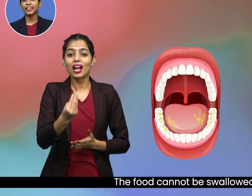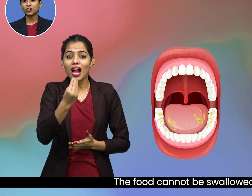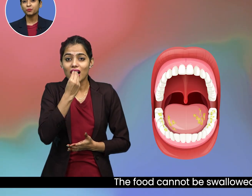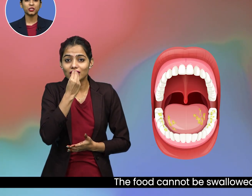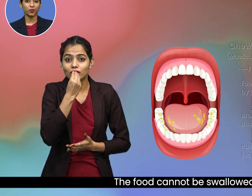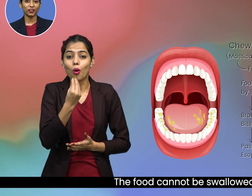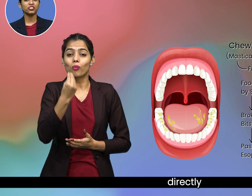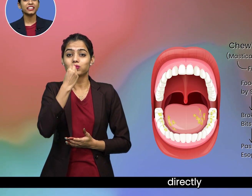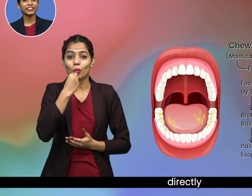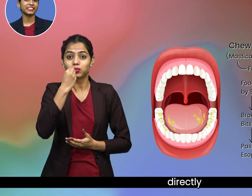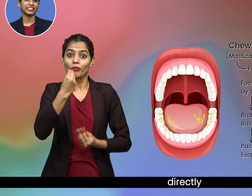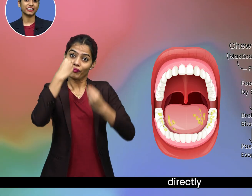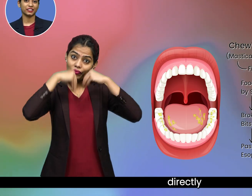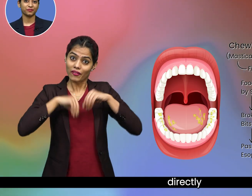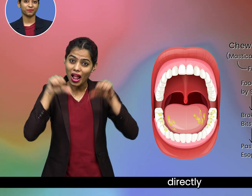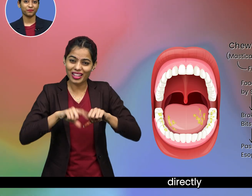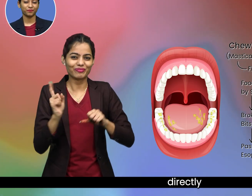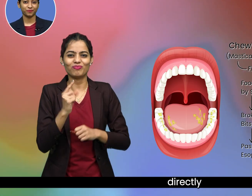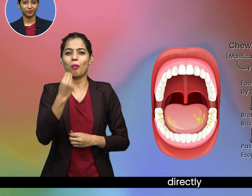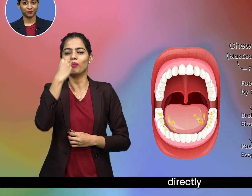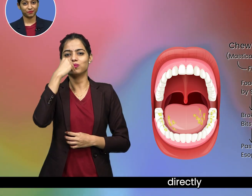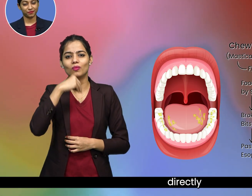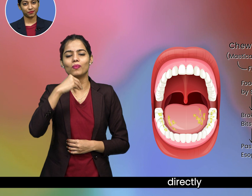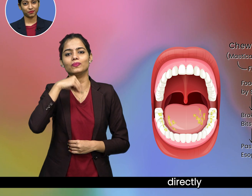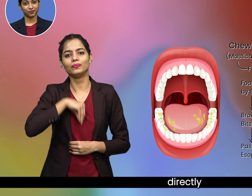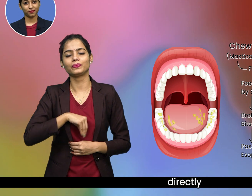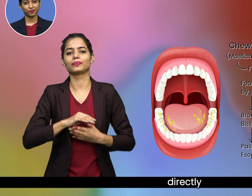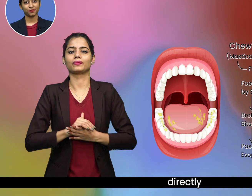The food cannot be swallowed directly.